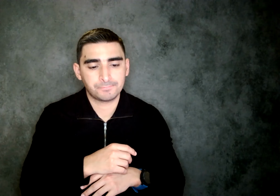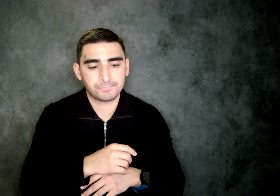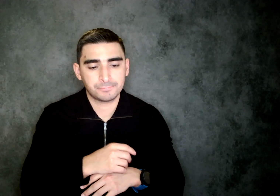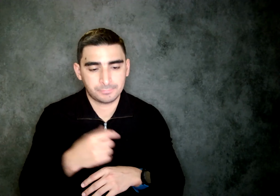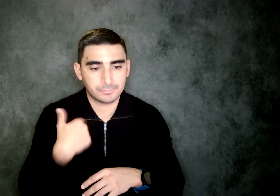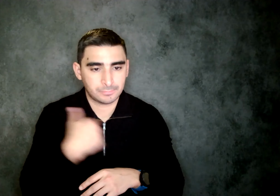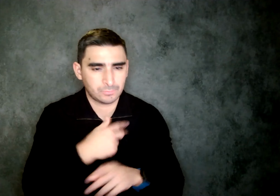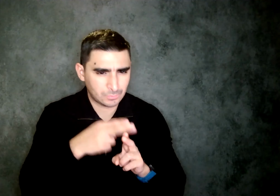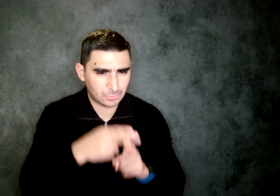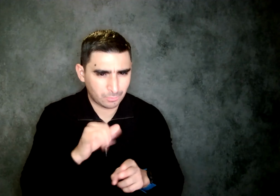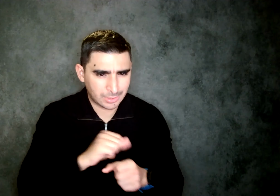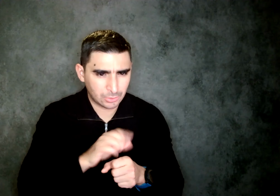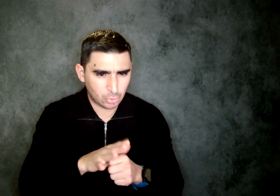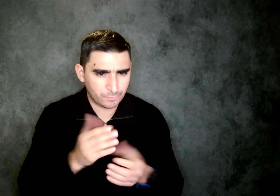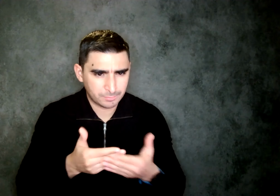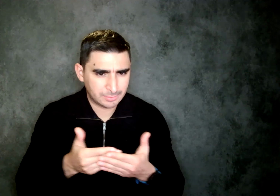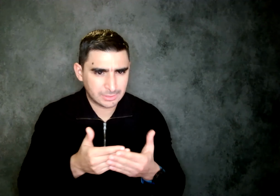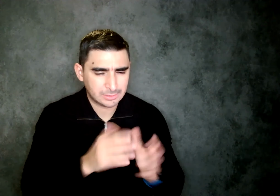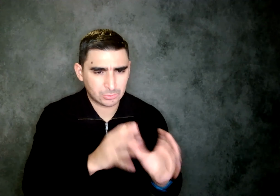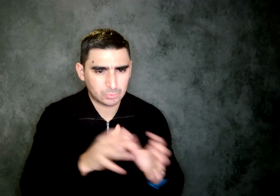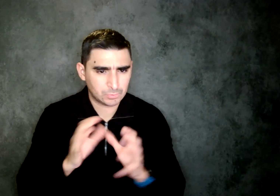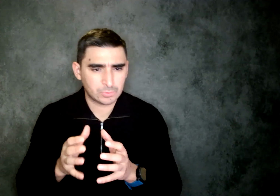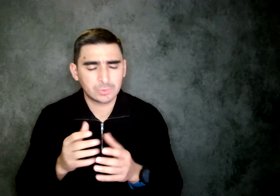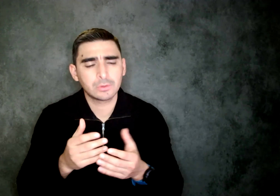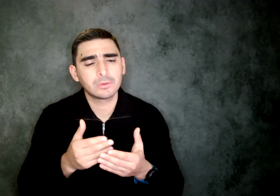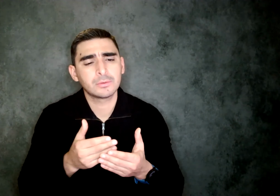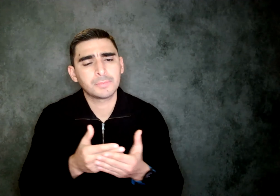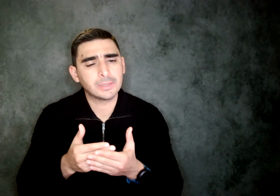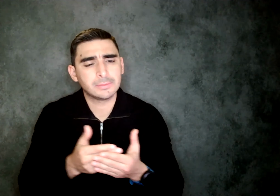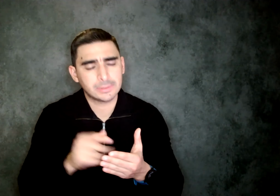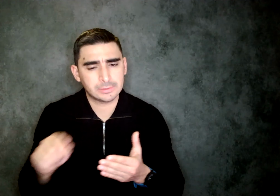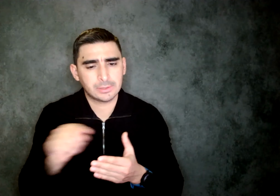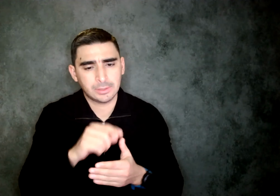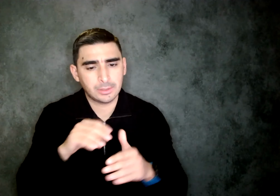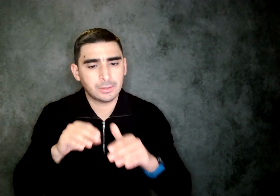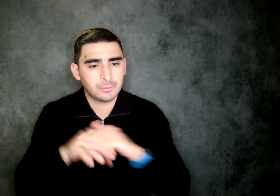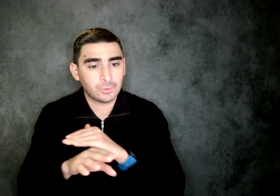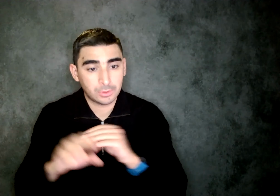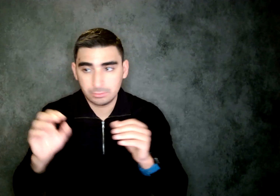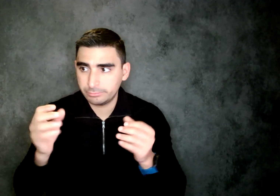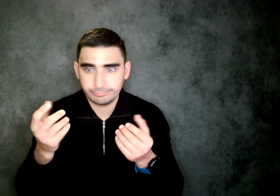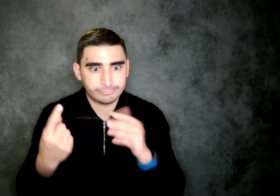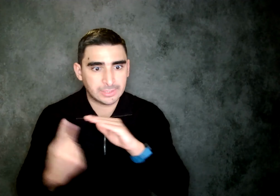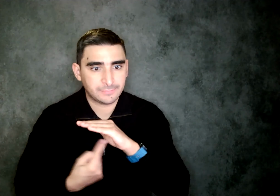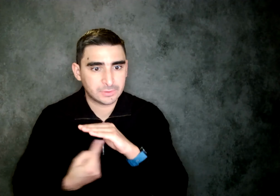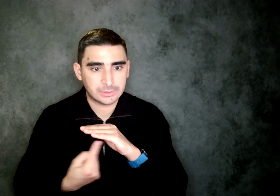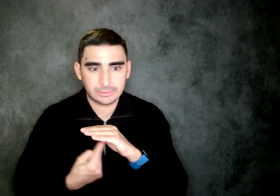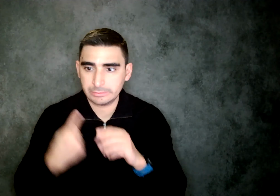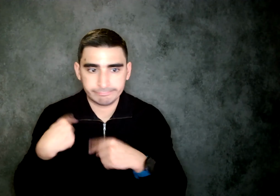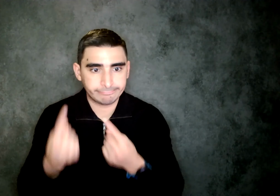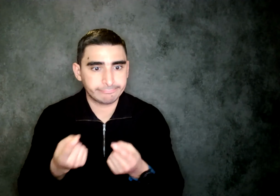Covet Babies, los niños que nacieron durante este tiempo que han estado aislados o